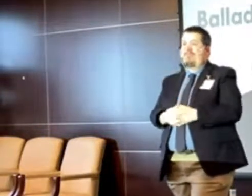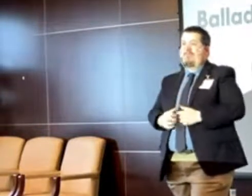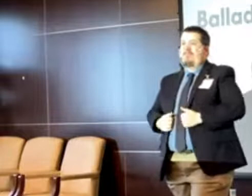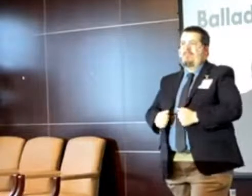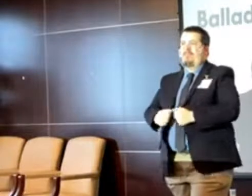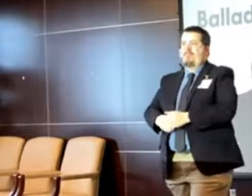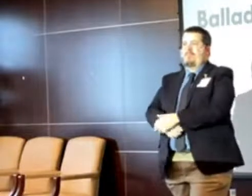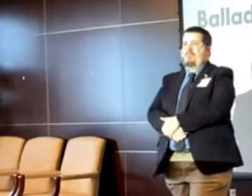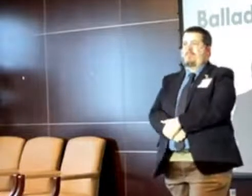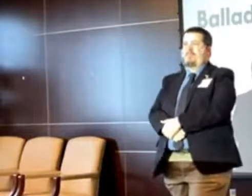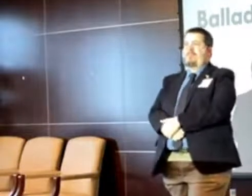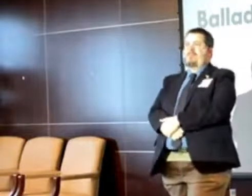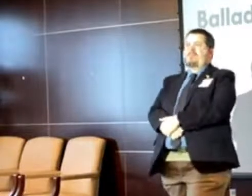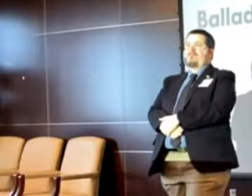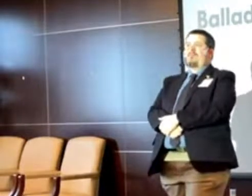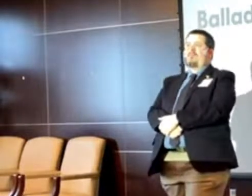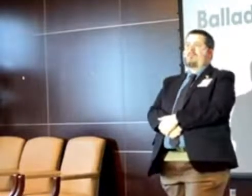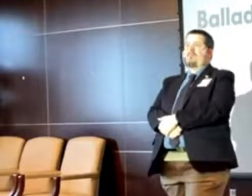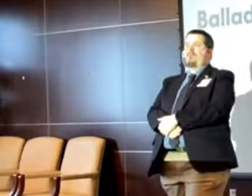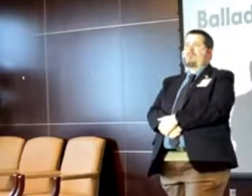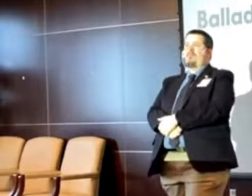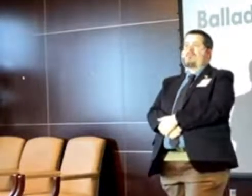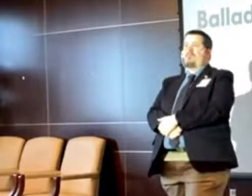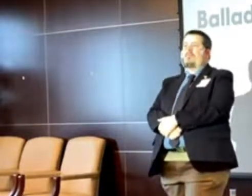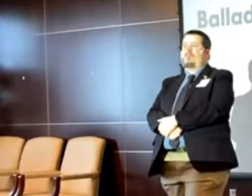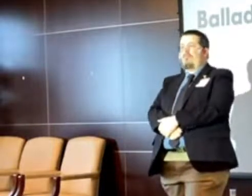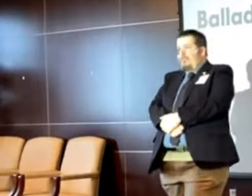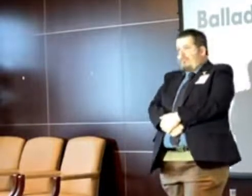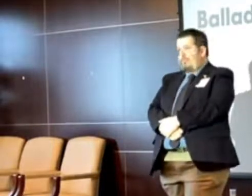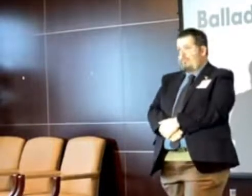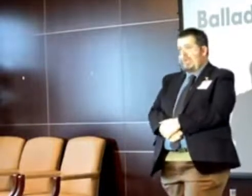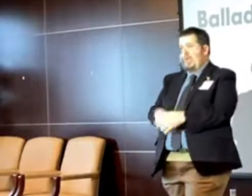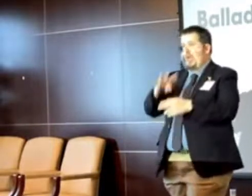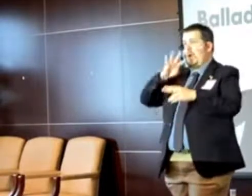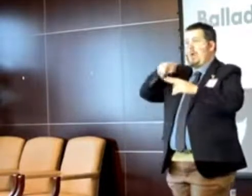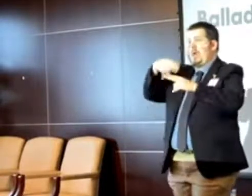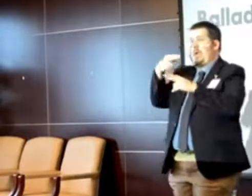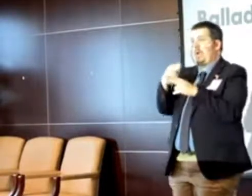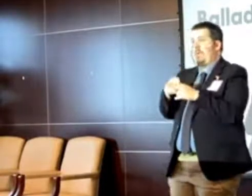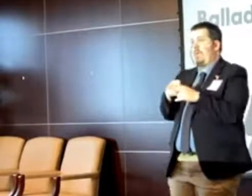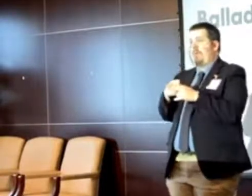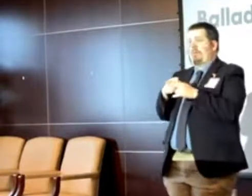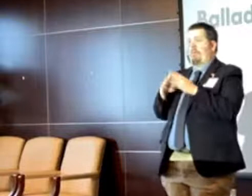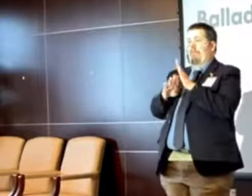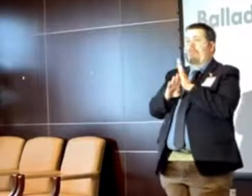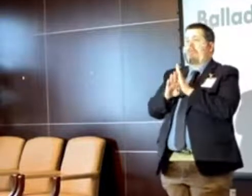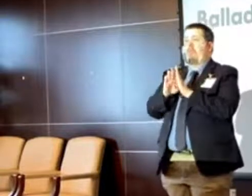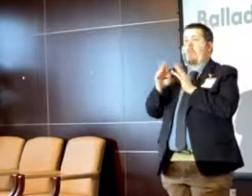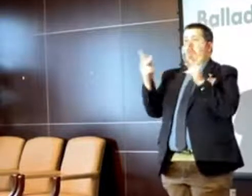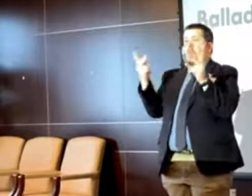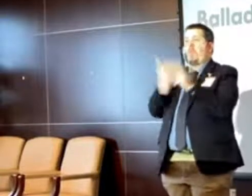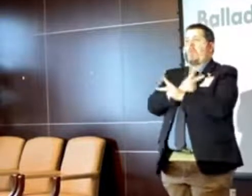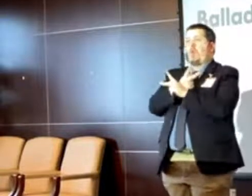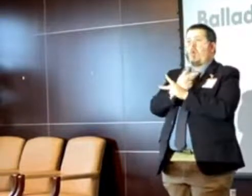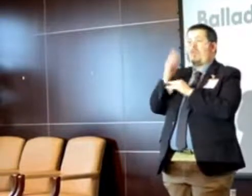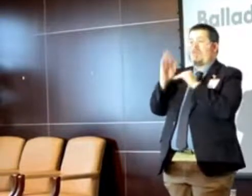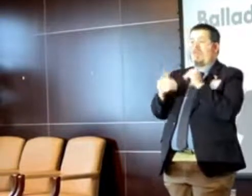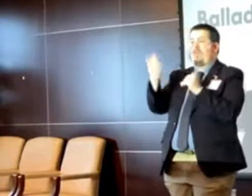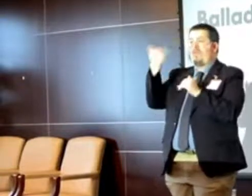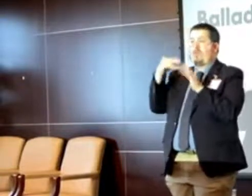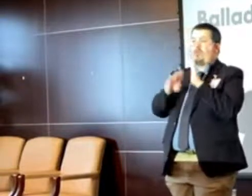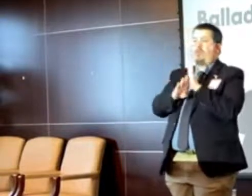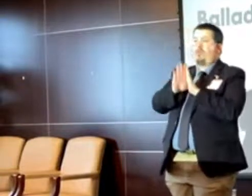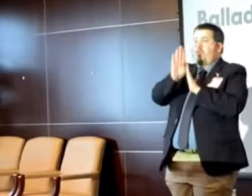You would ask my second one now? Yes. Or you gonna- Talking about this surge being worse than previous